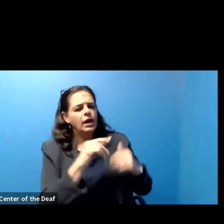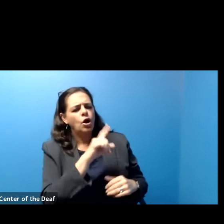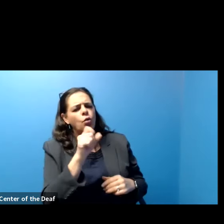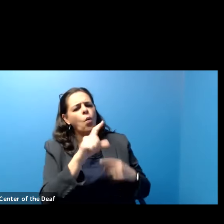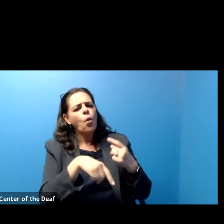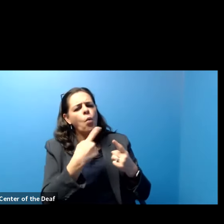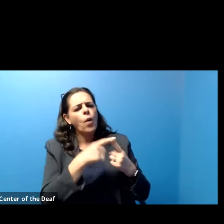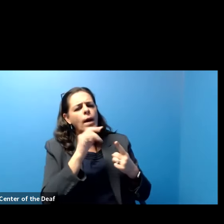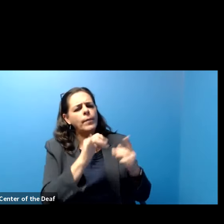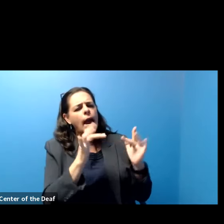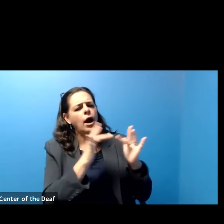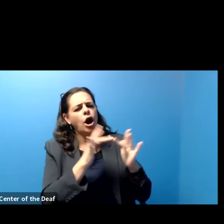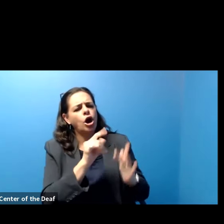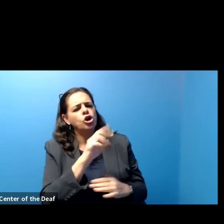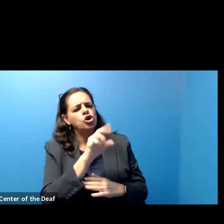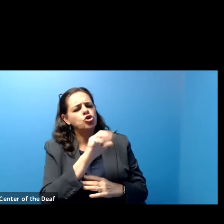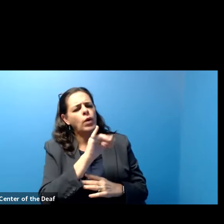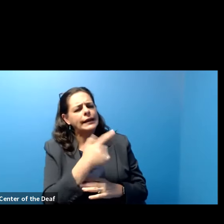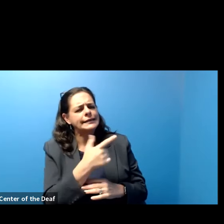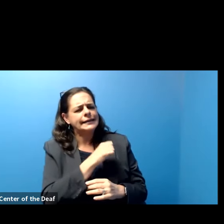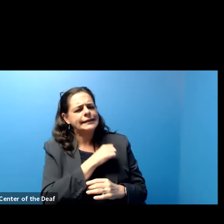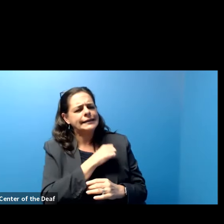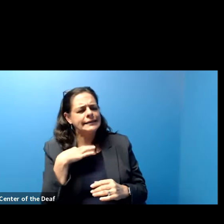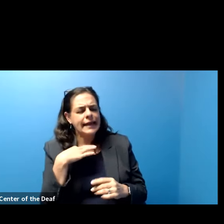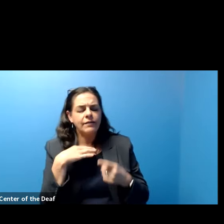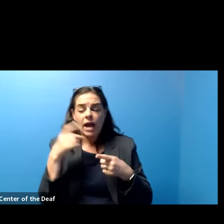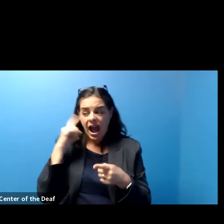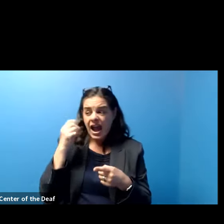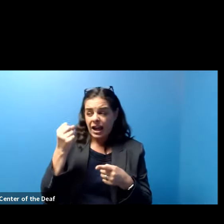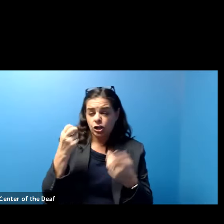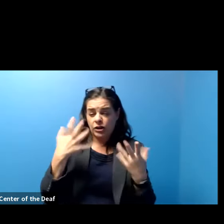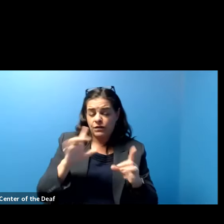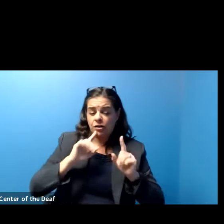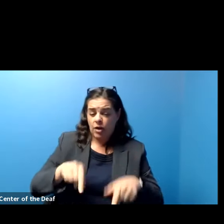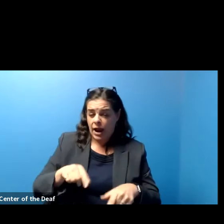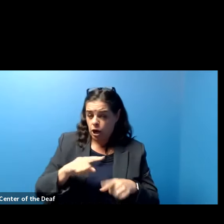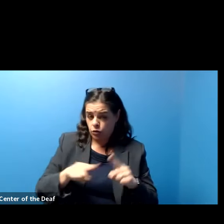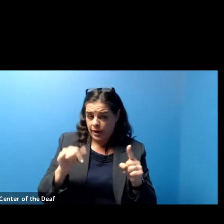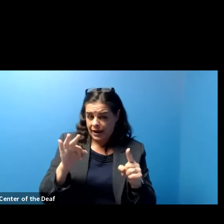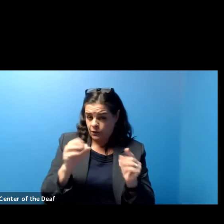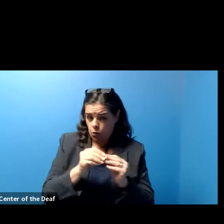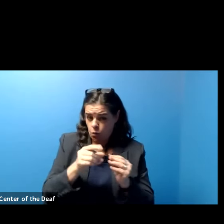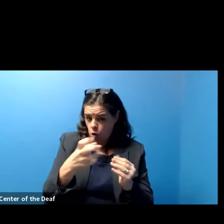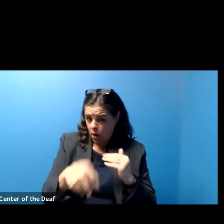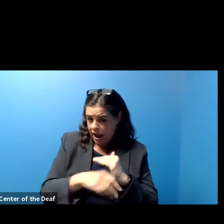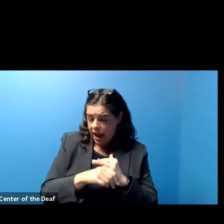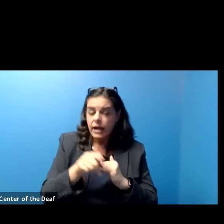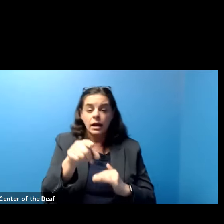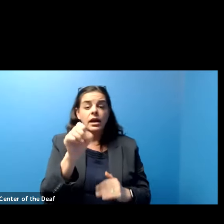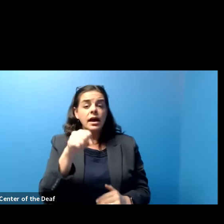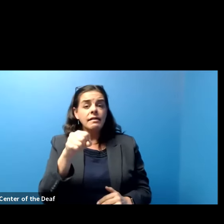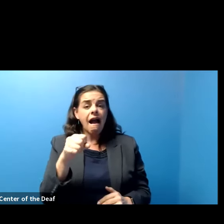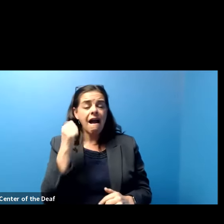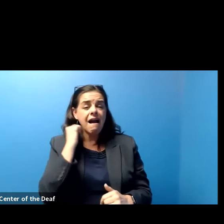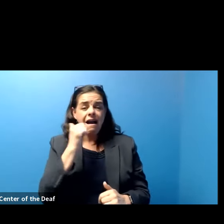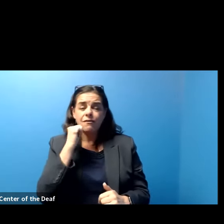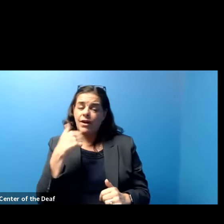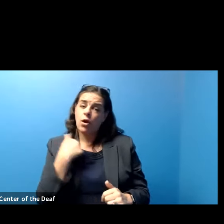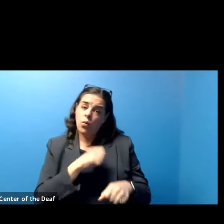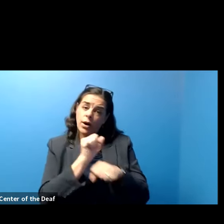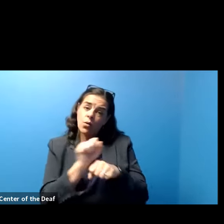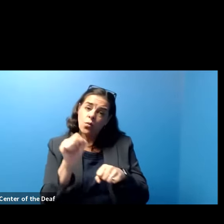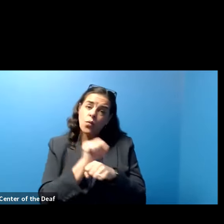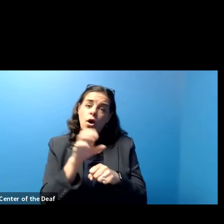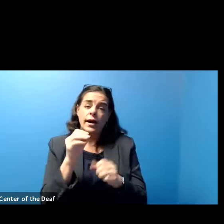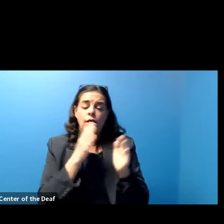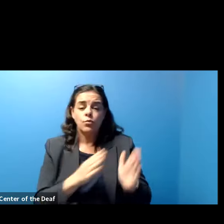the contact tracing staff? I believe Charity answered that there, but is there anything else you want to say? I mean, we're every day working on and preparing to